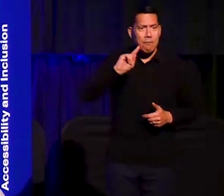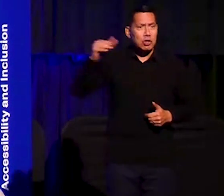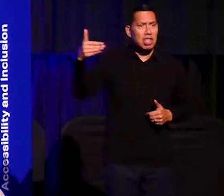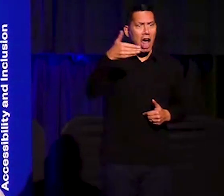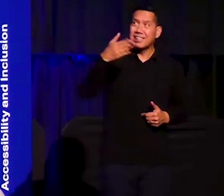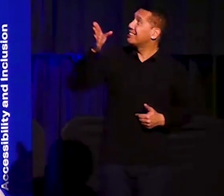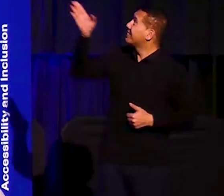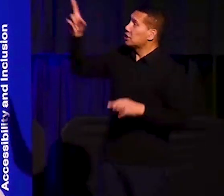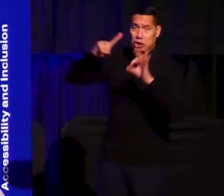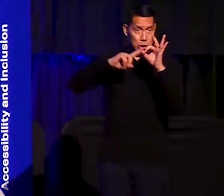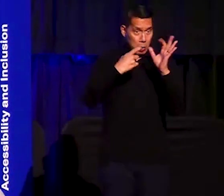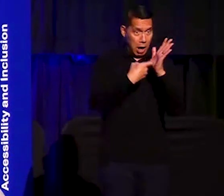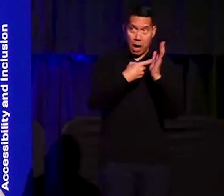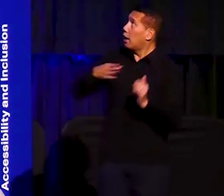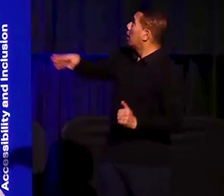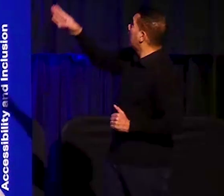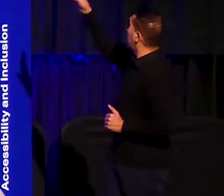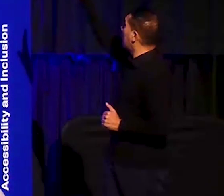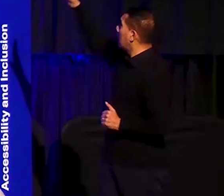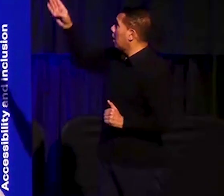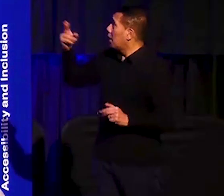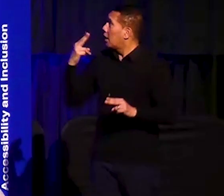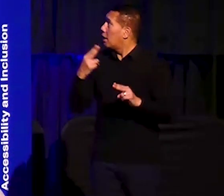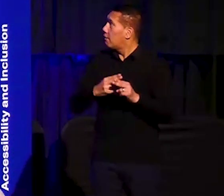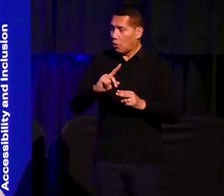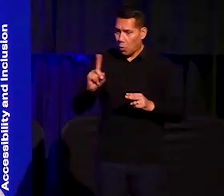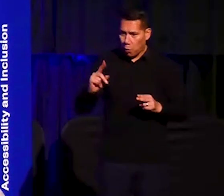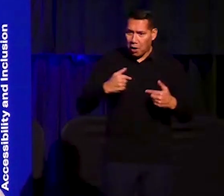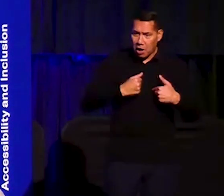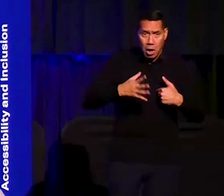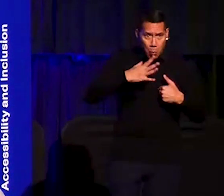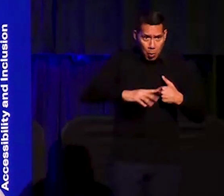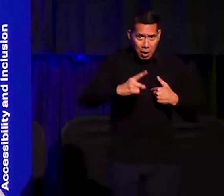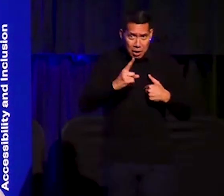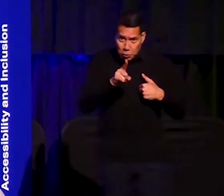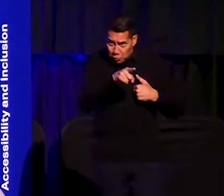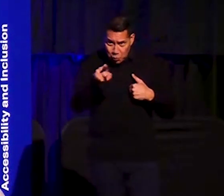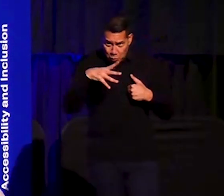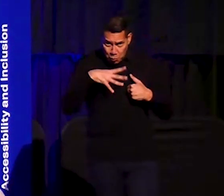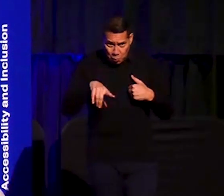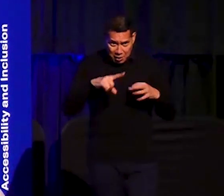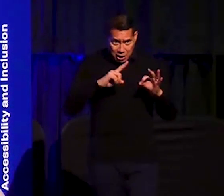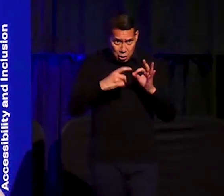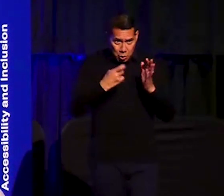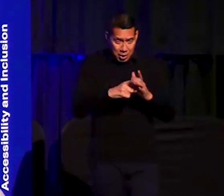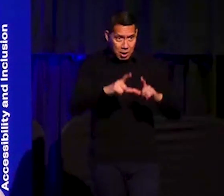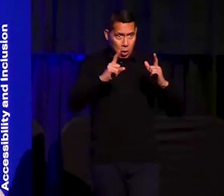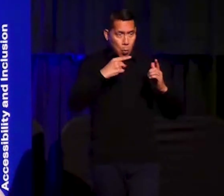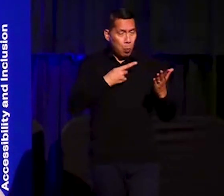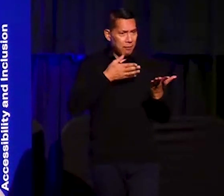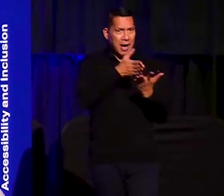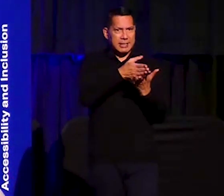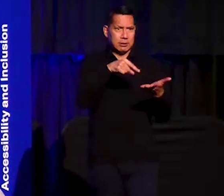got a QR code. That's for my copy of my slides if you need to or prefer to look at them on your own device for